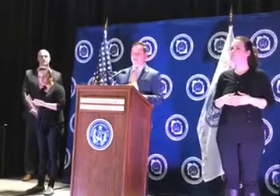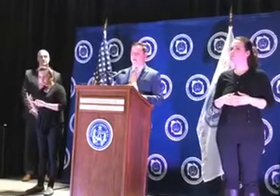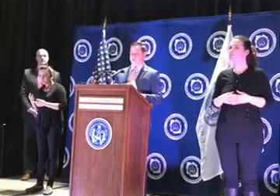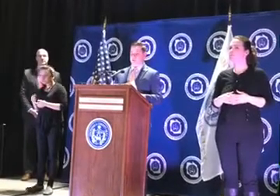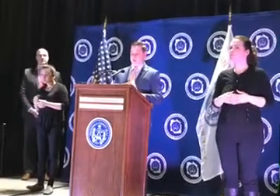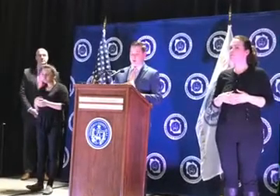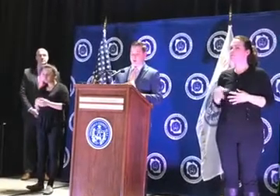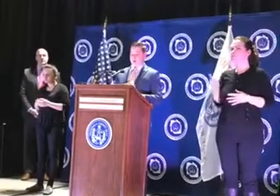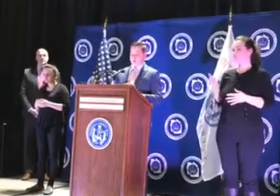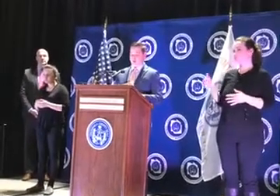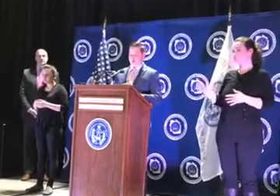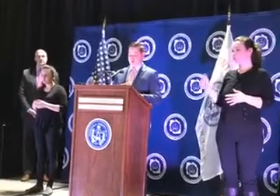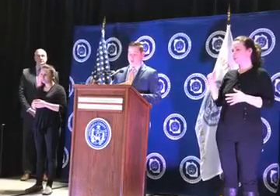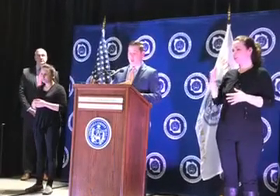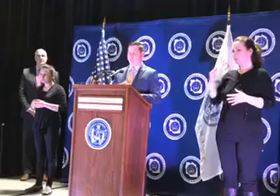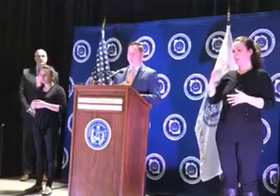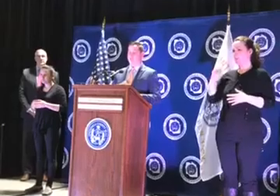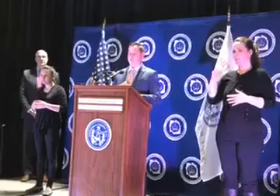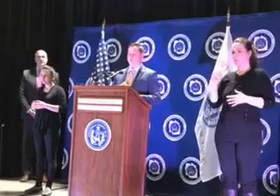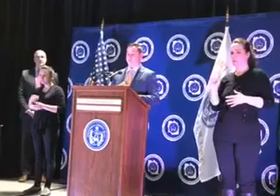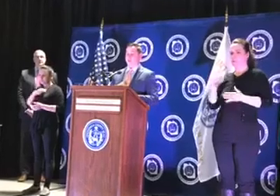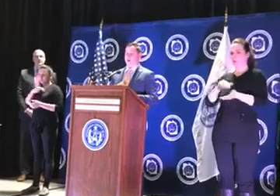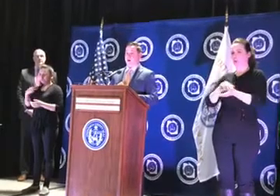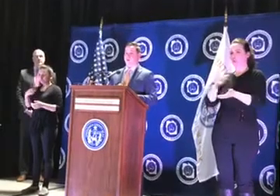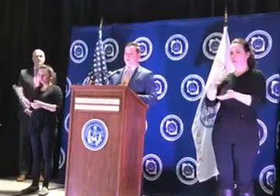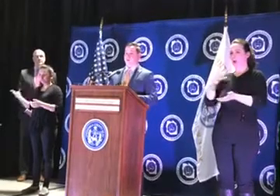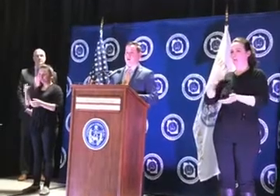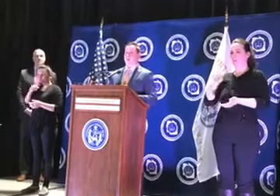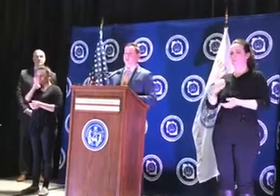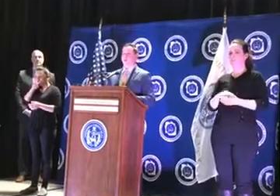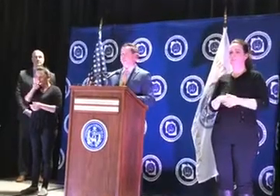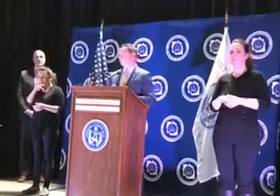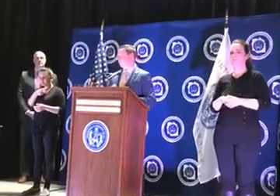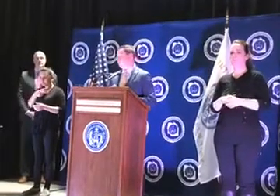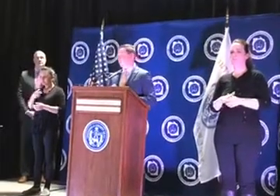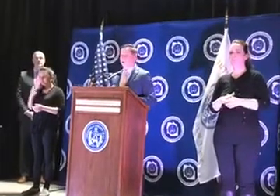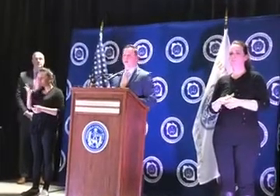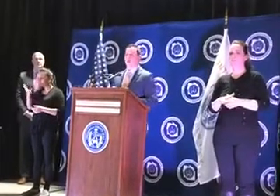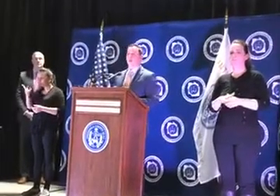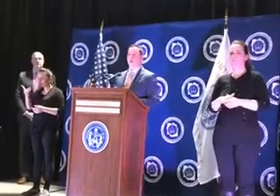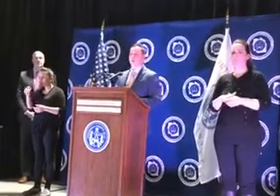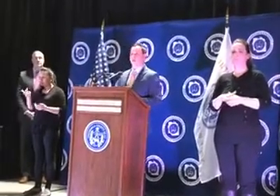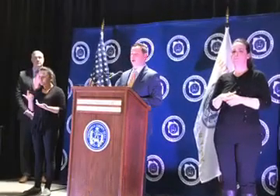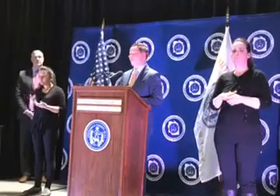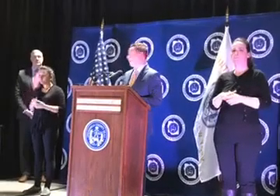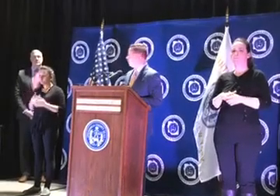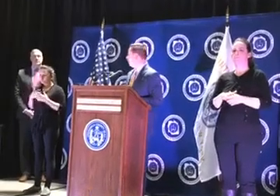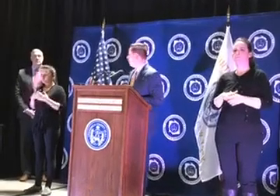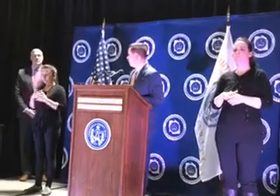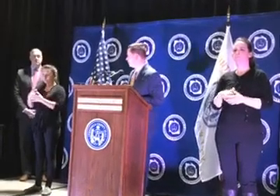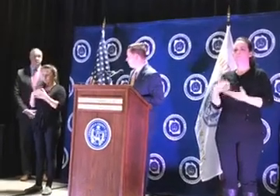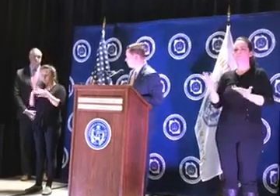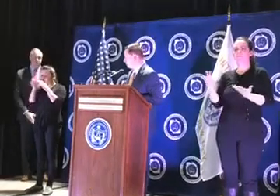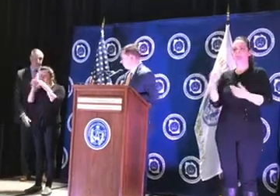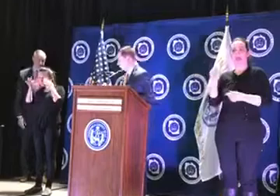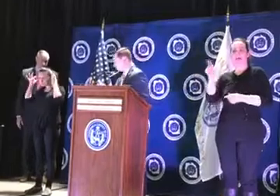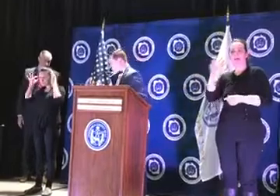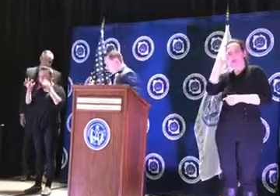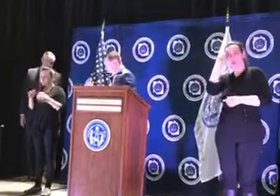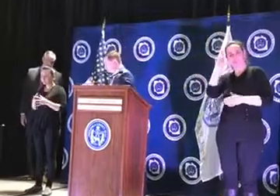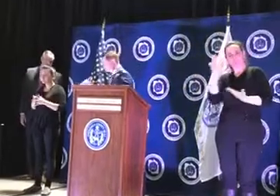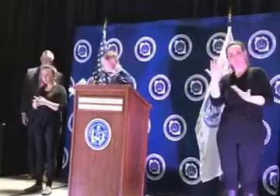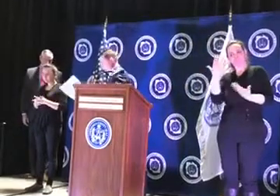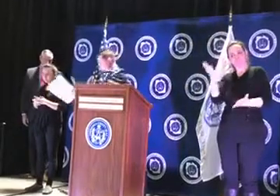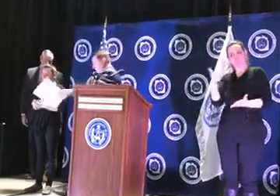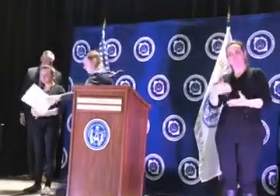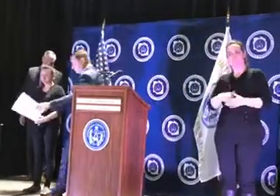that. An inventory is being done with hospitals on how many are in the community. I don't know if we have that number yet, but Dr. Thomas, do you want to come up and